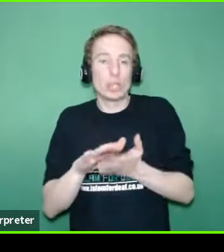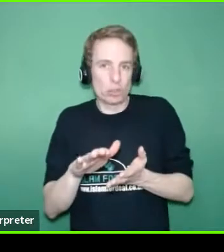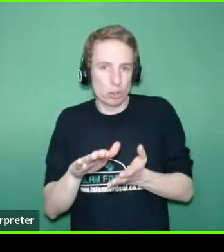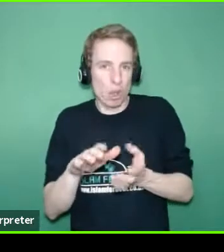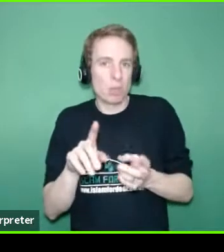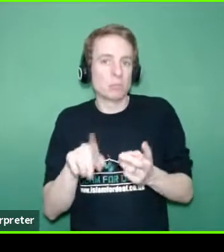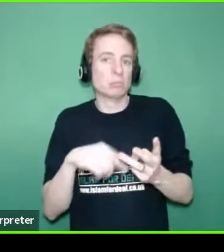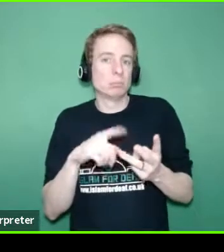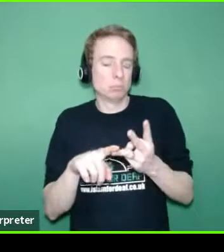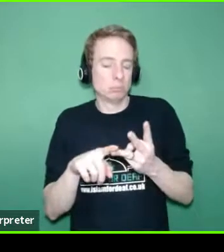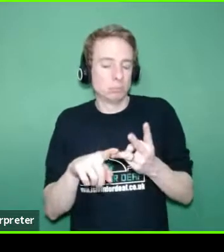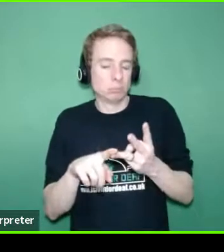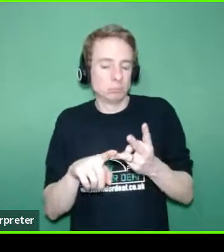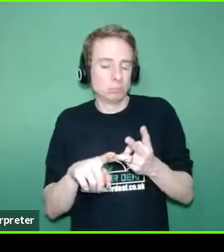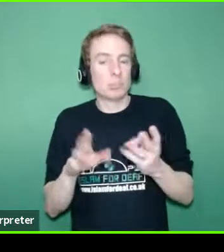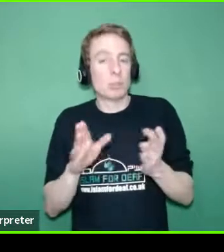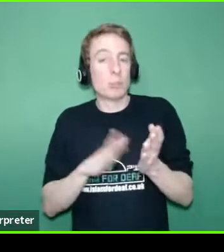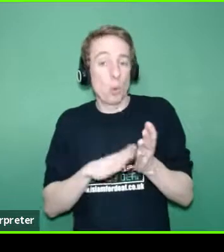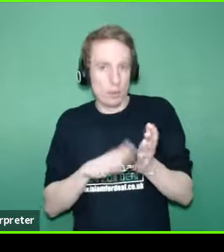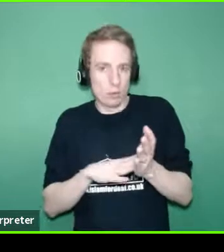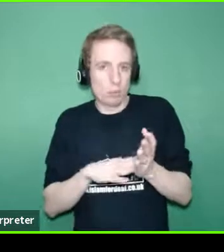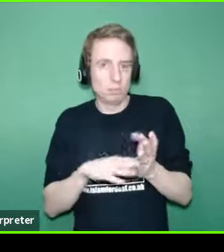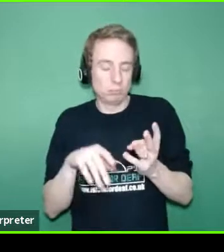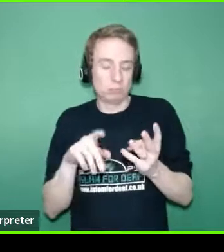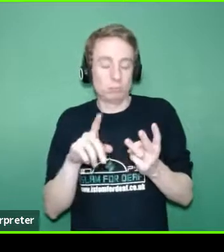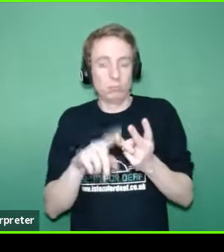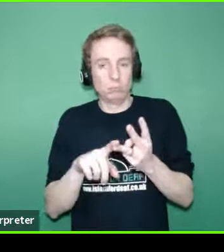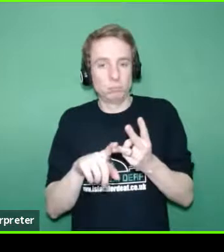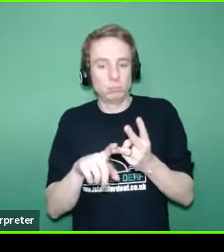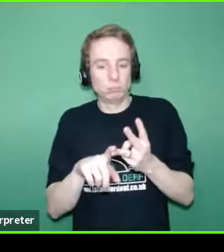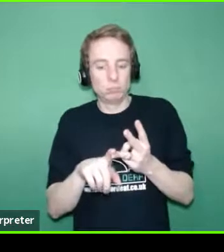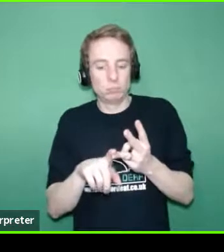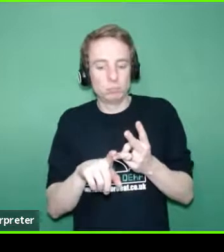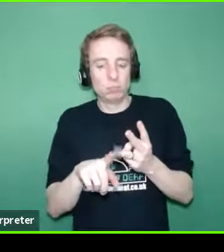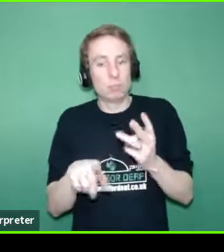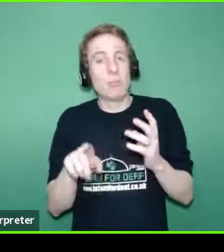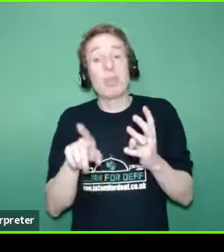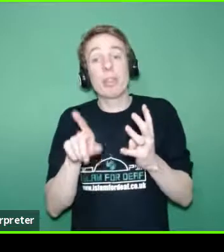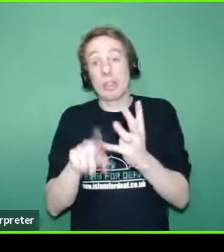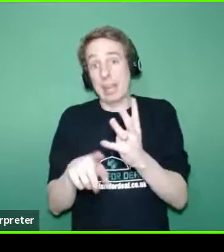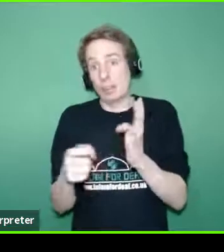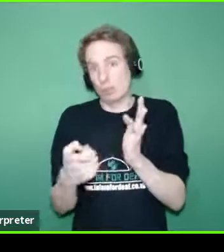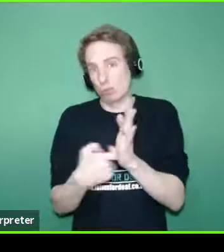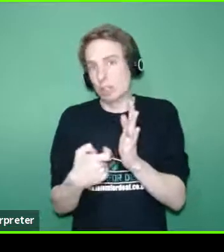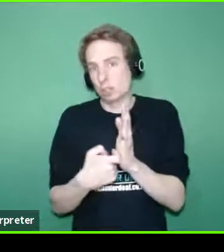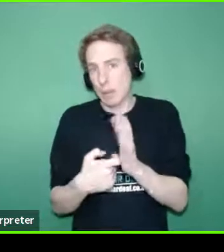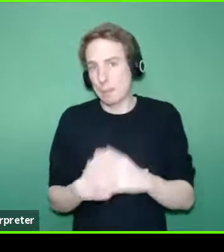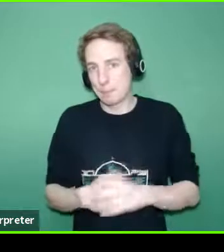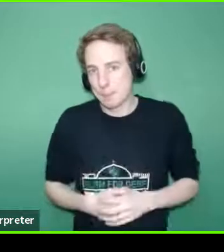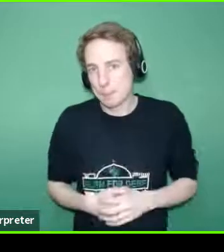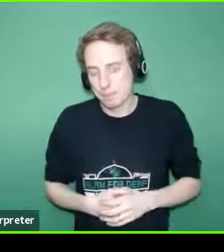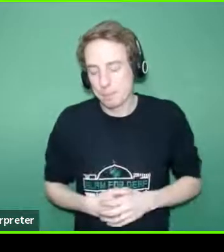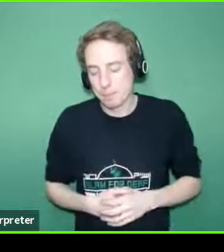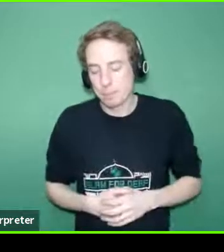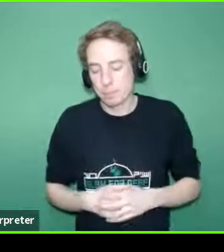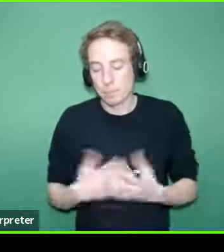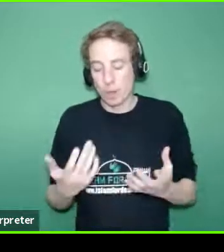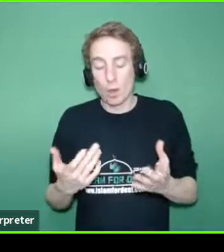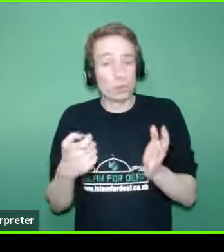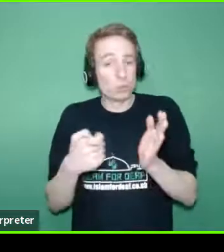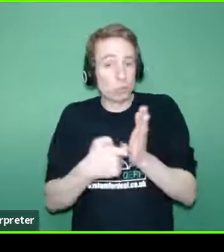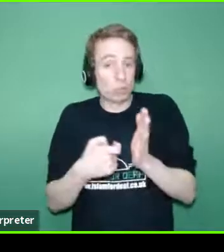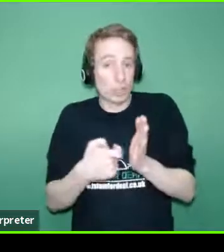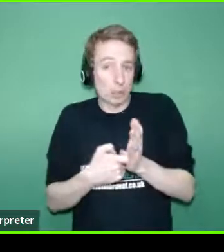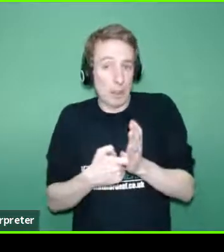Hijjah, Muharram, and then there is the month of Rajab, and Rajab is the month of